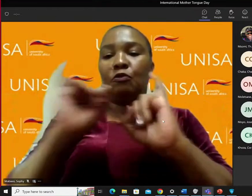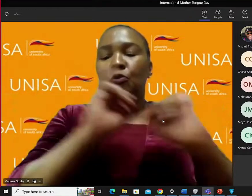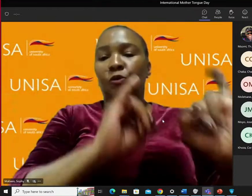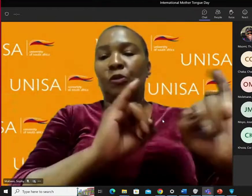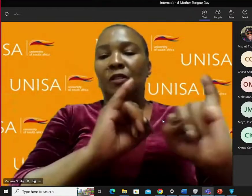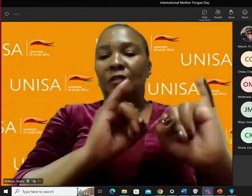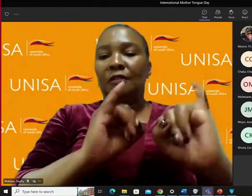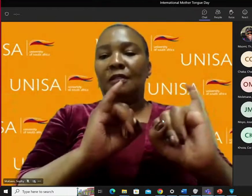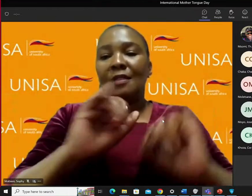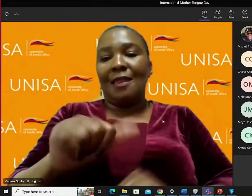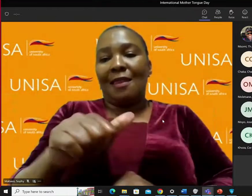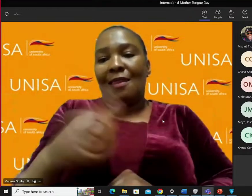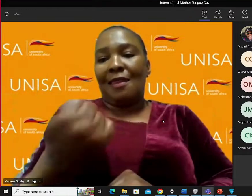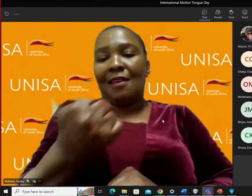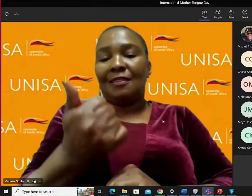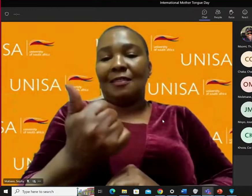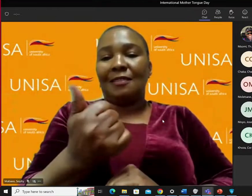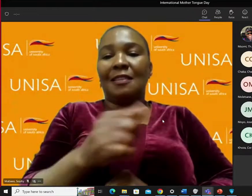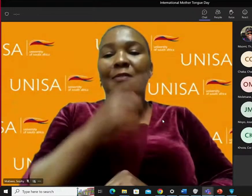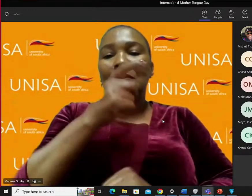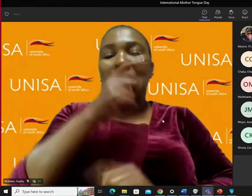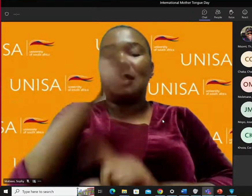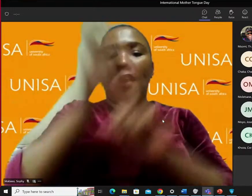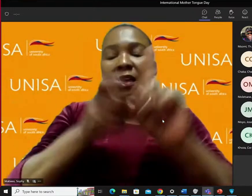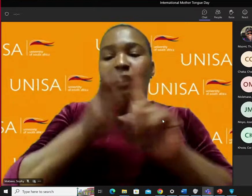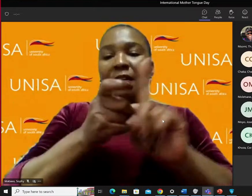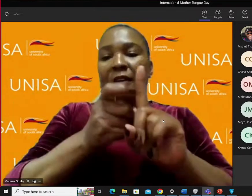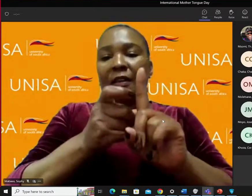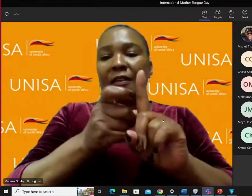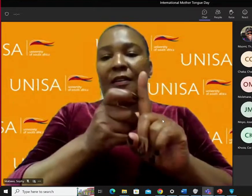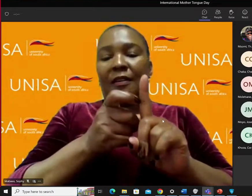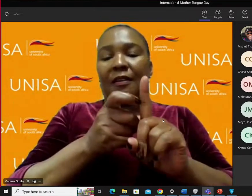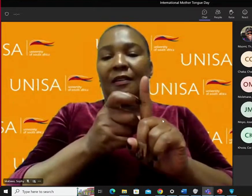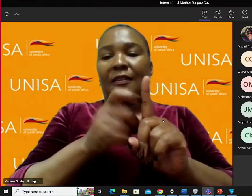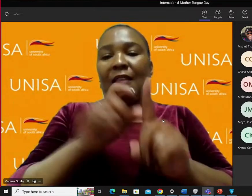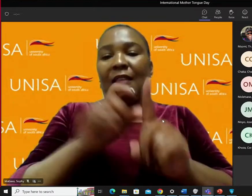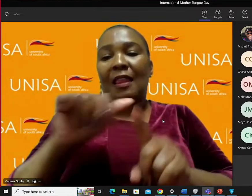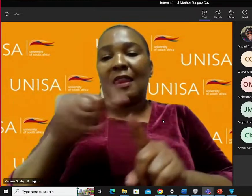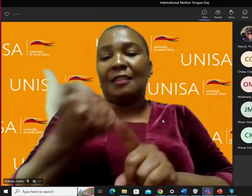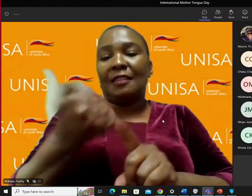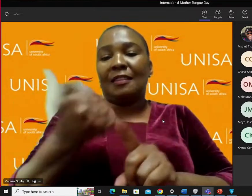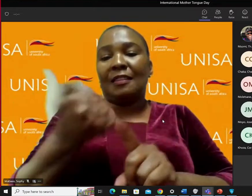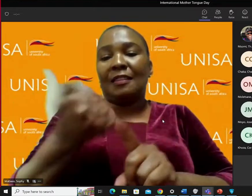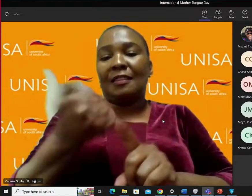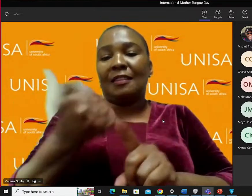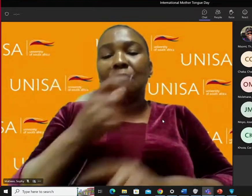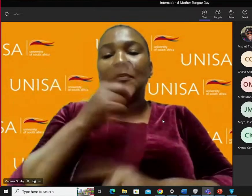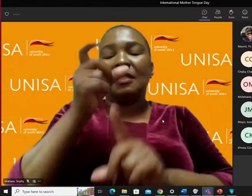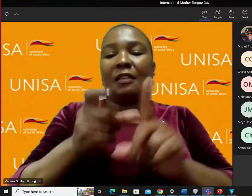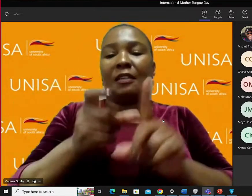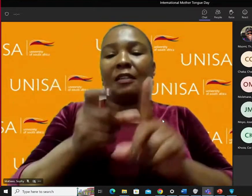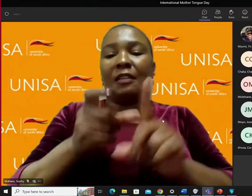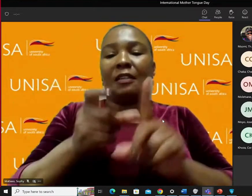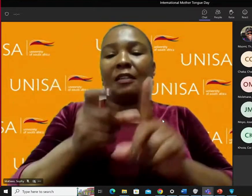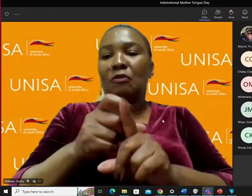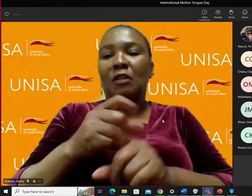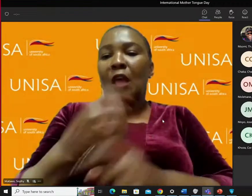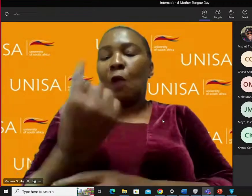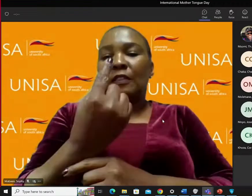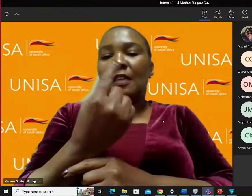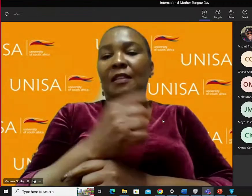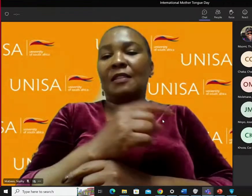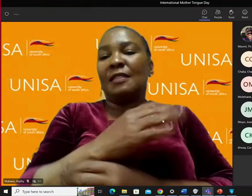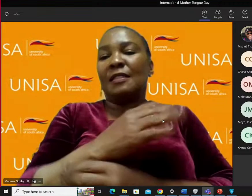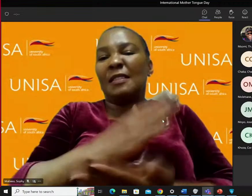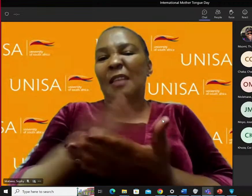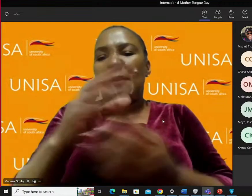next speaker, the next speaker is not, does not go alone. There are those that have been